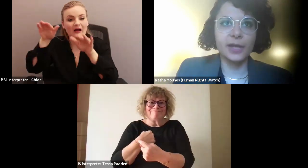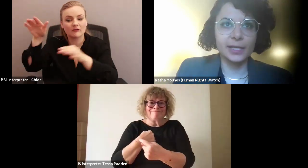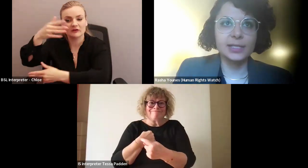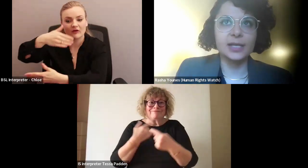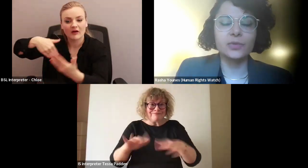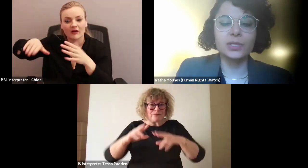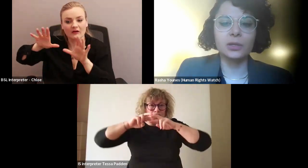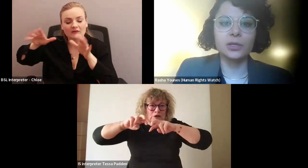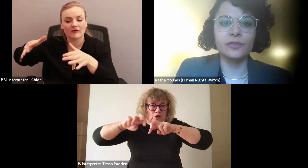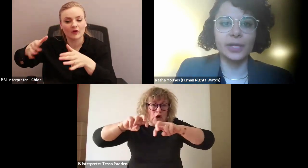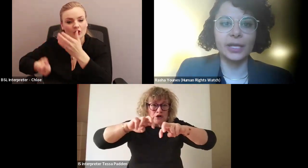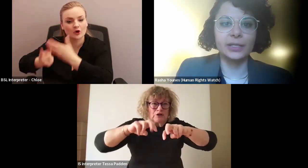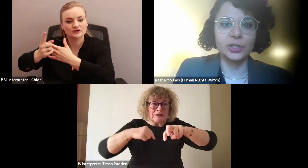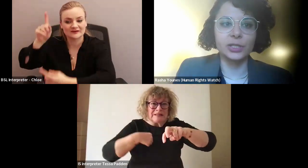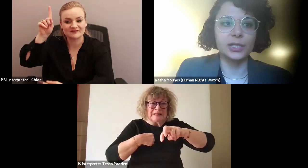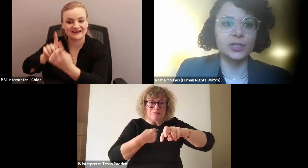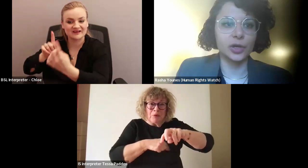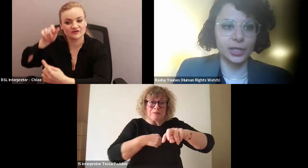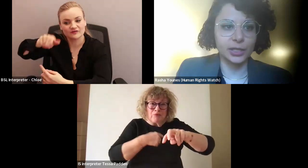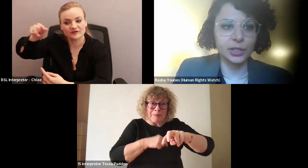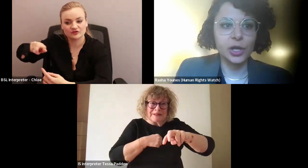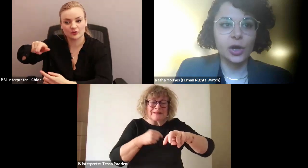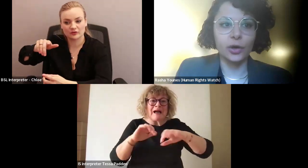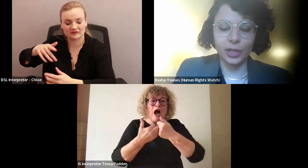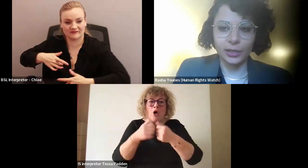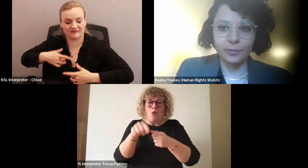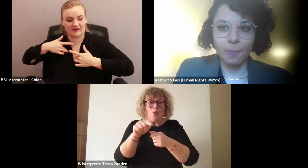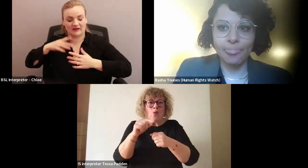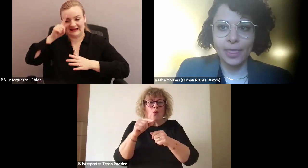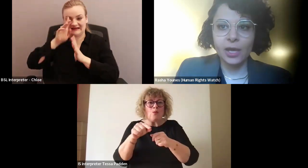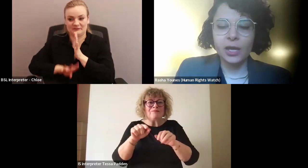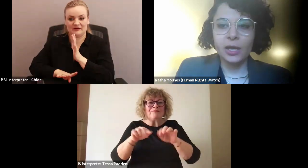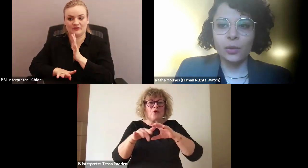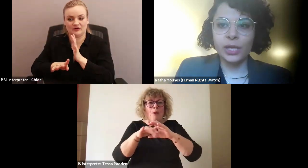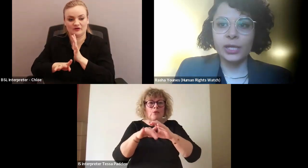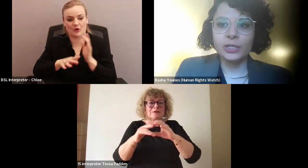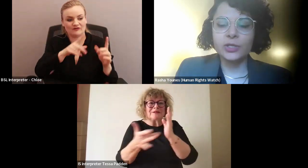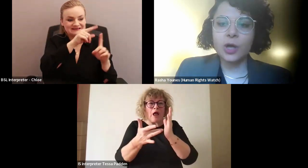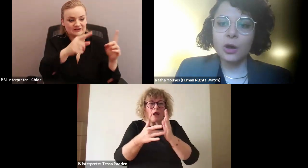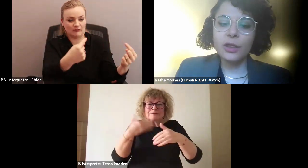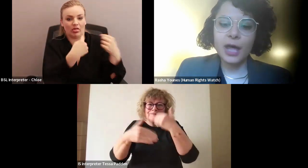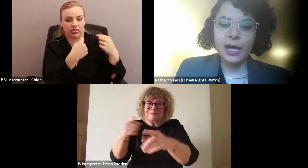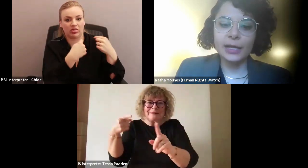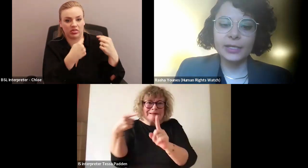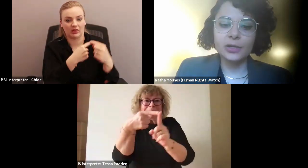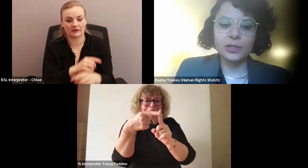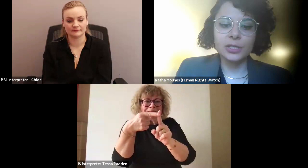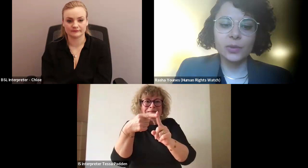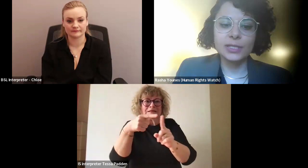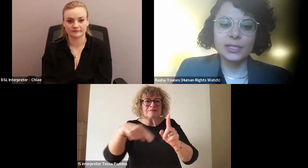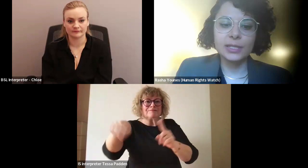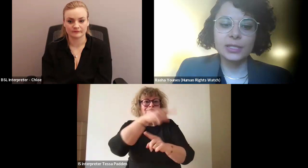individuals face as a result of being digitally targeted online. We saw that